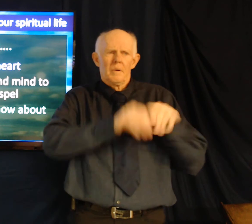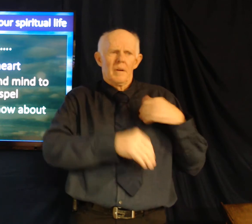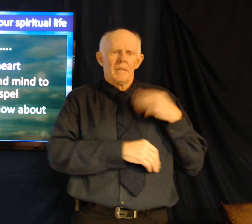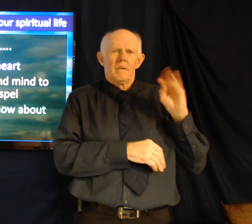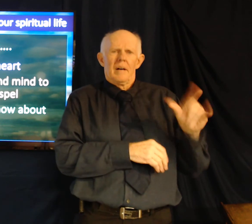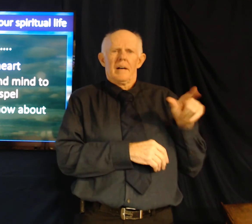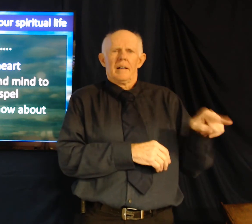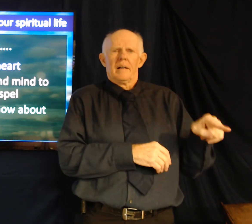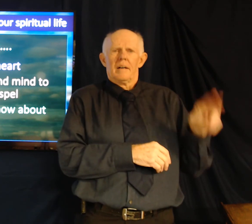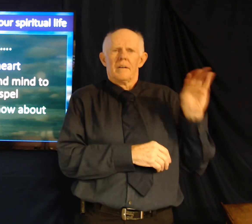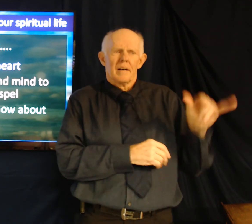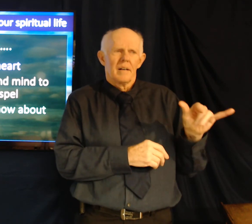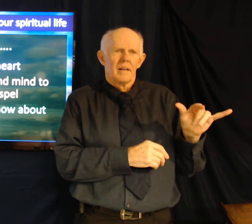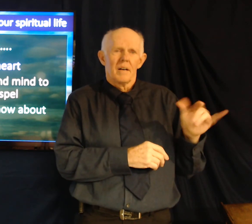to the children there's a will